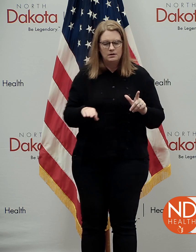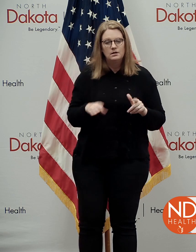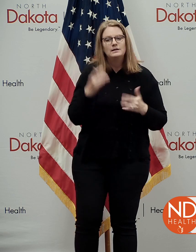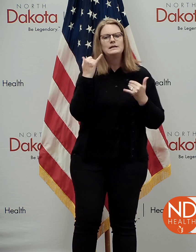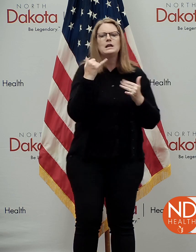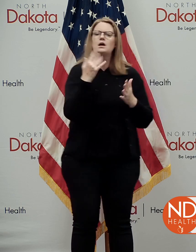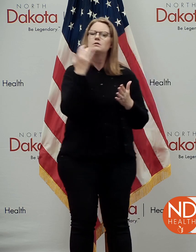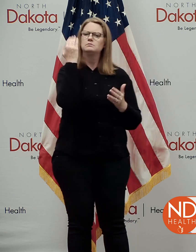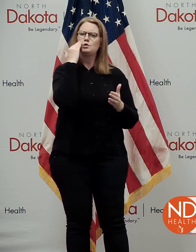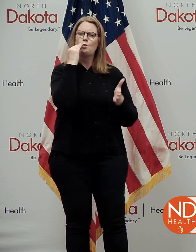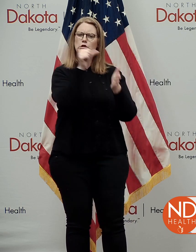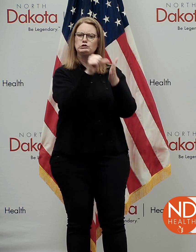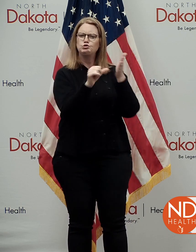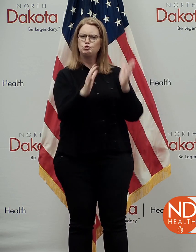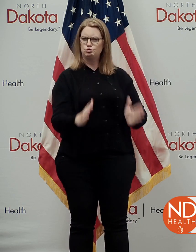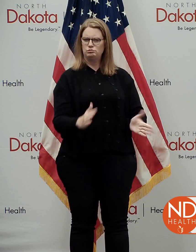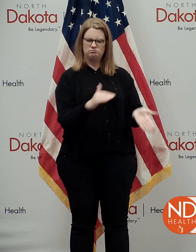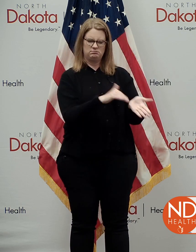for example.